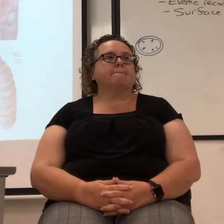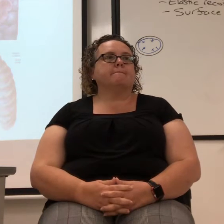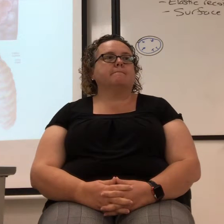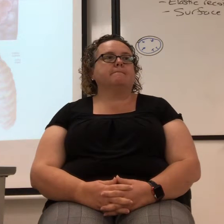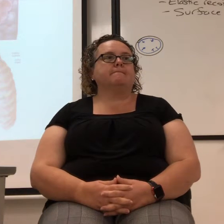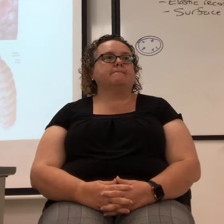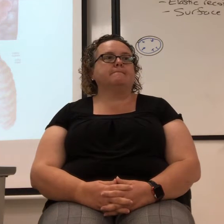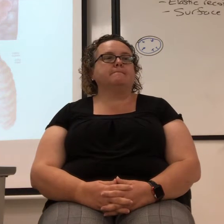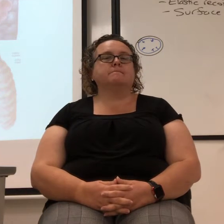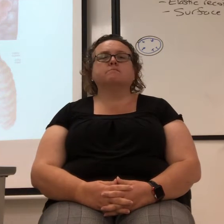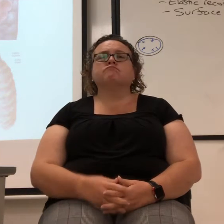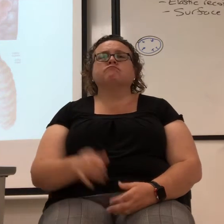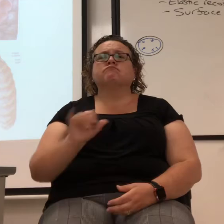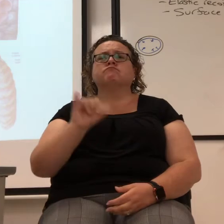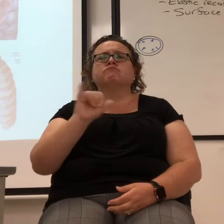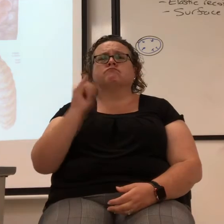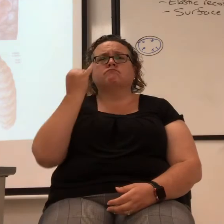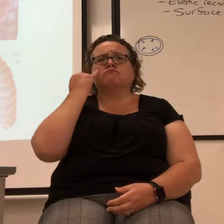Same idea,